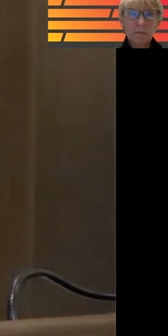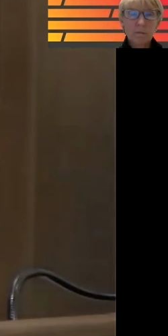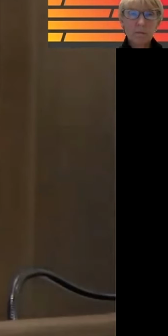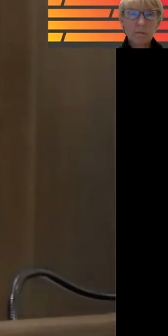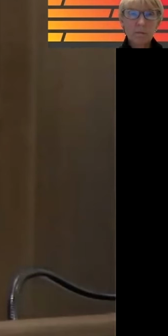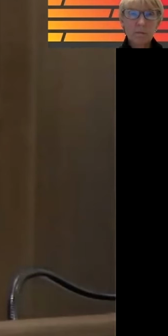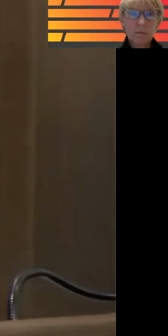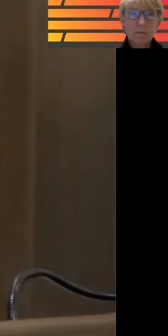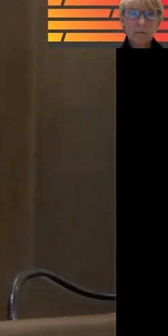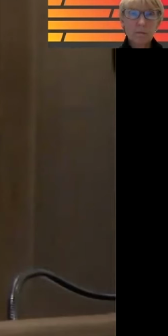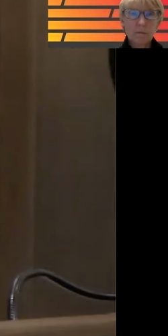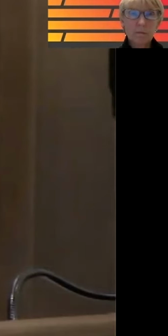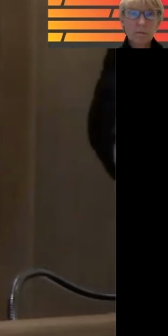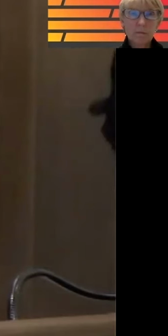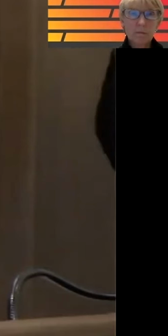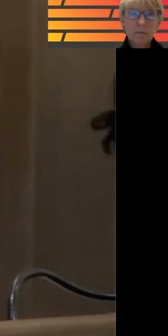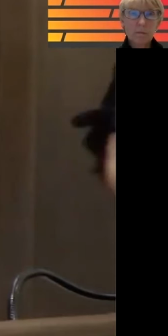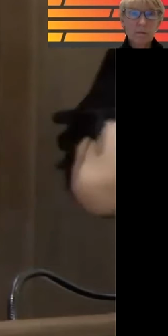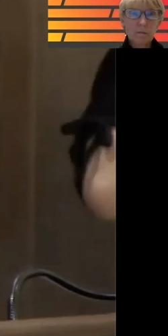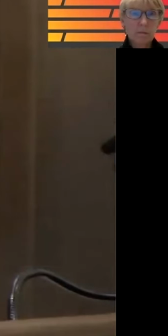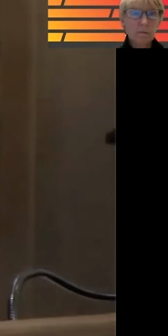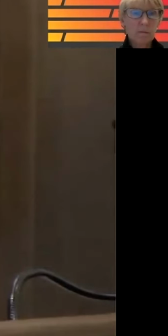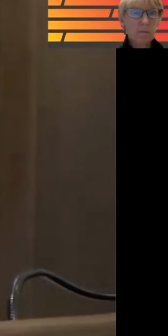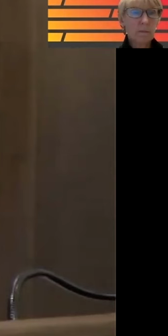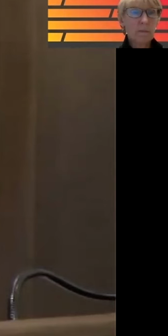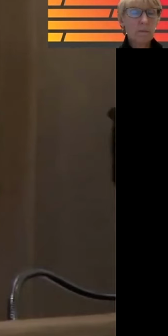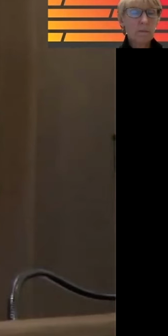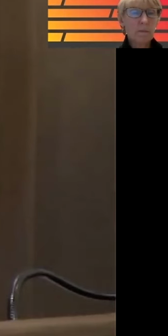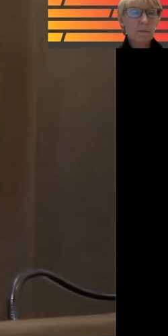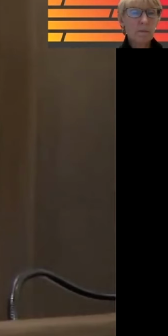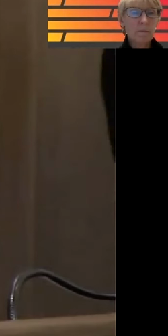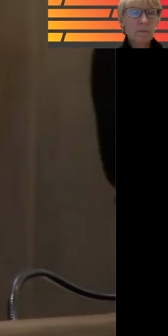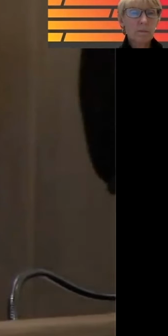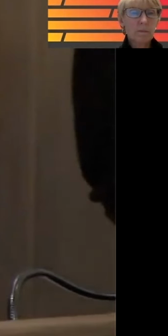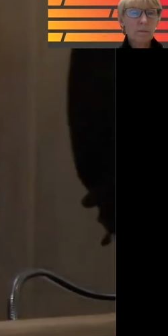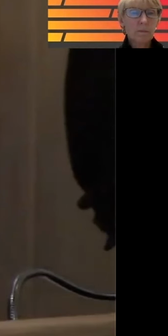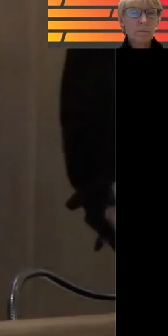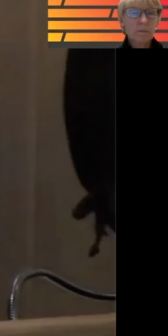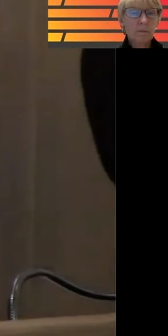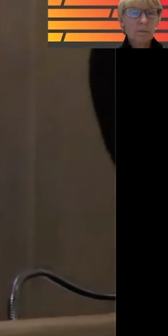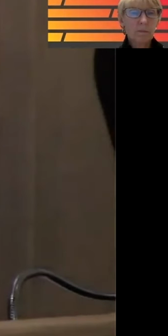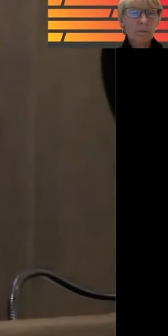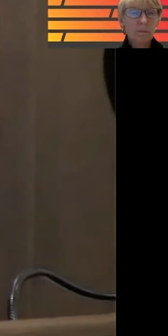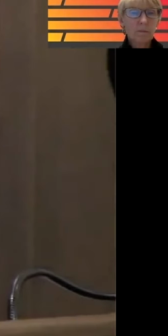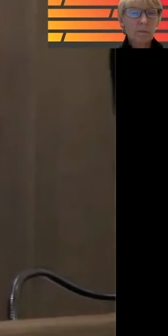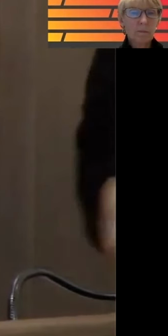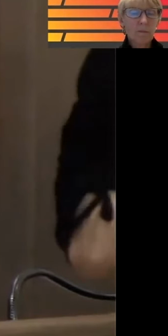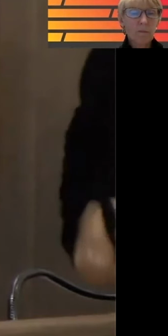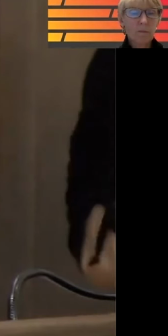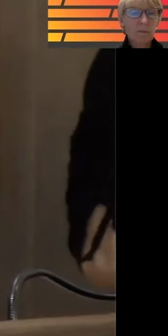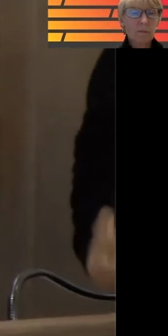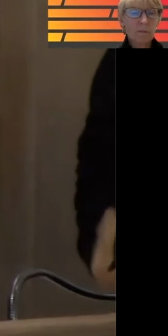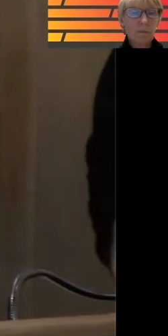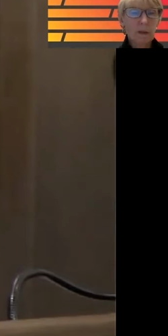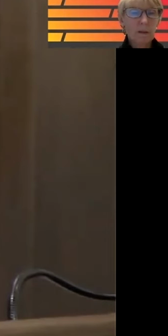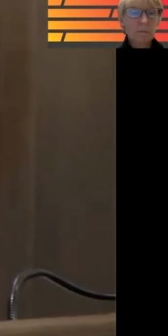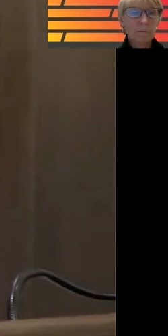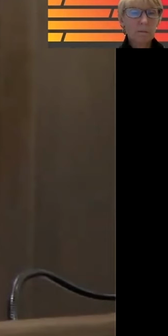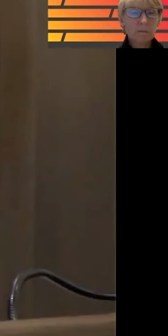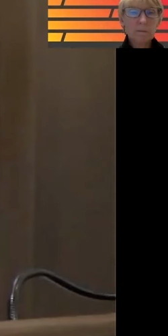consensus of researchers on the subject is that Frank was wrongly convicted. On November